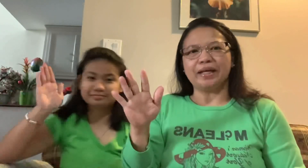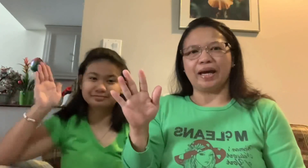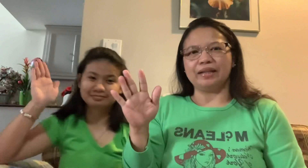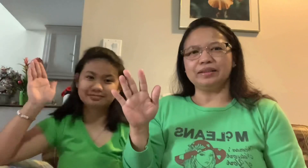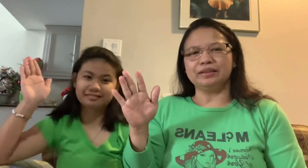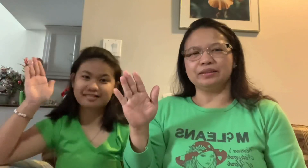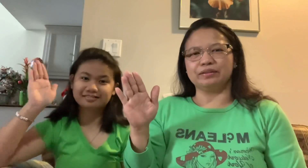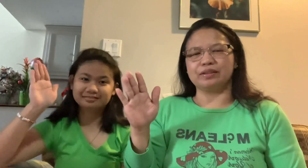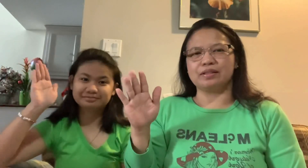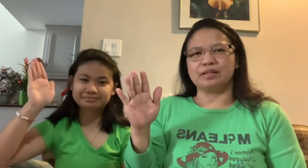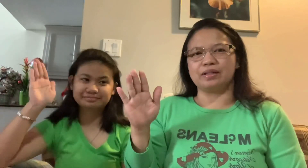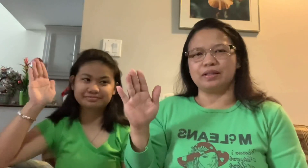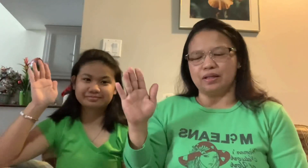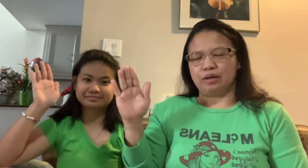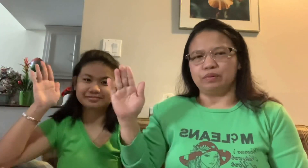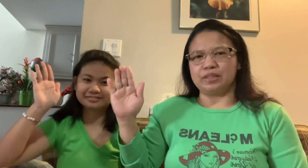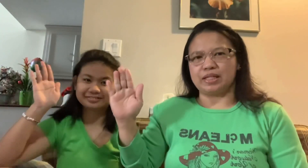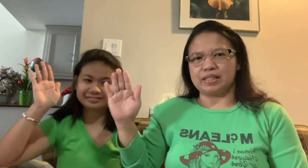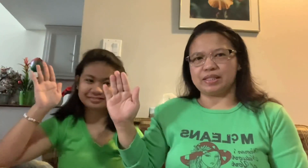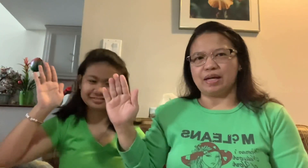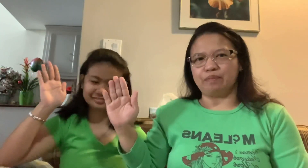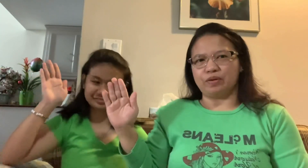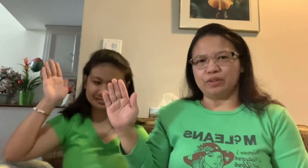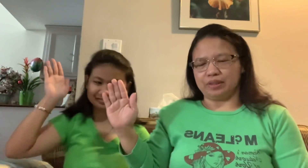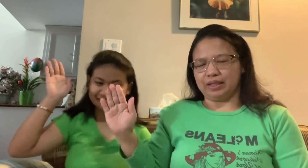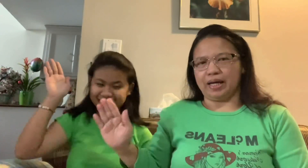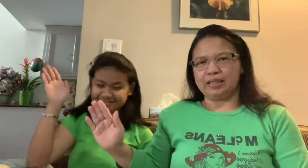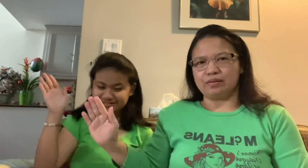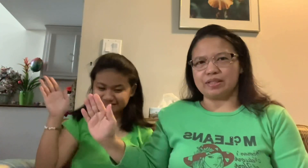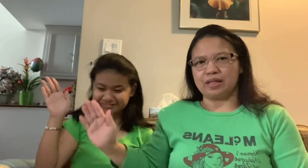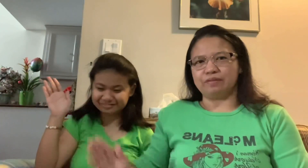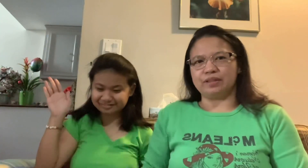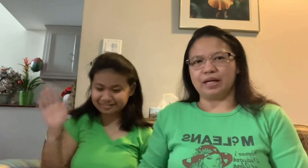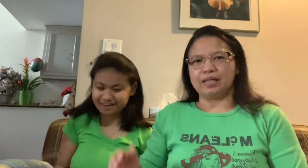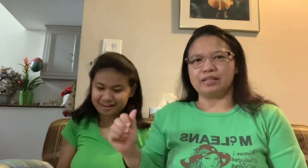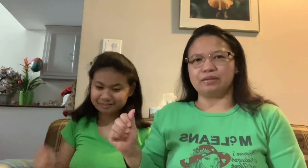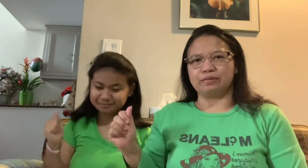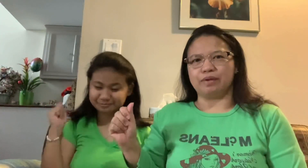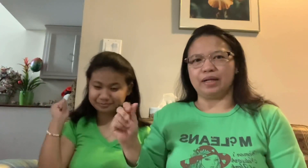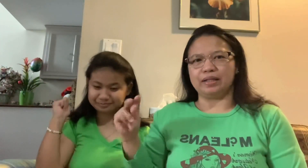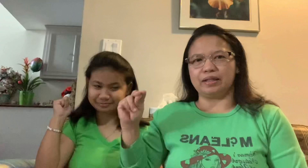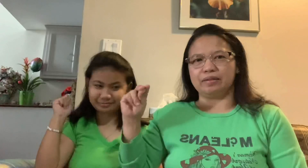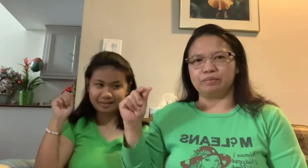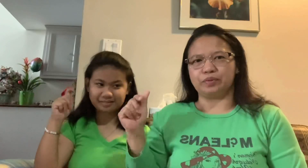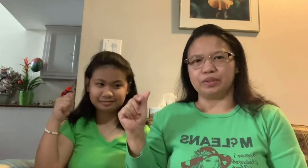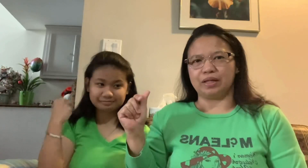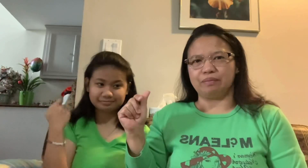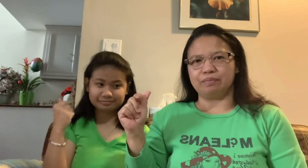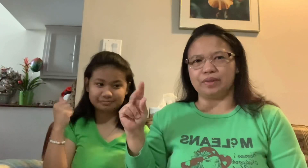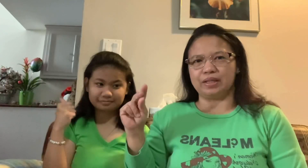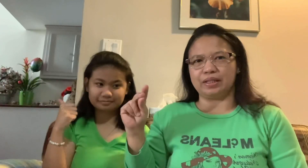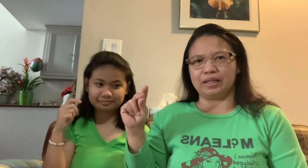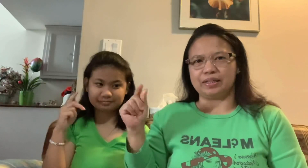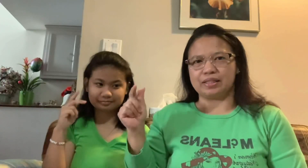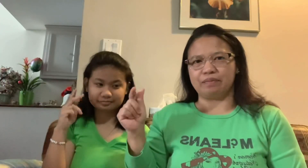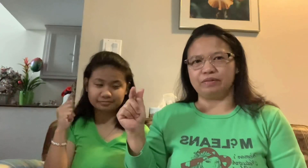hand will just tap on our legs, on the side of our legs, one, and then put it up, and then like snap the